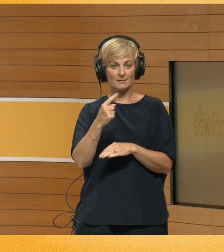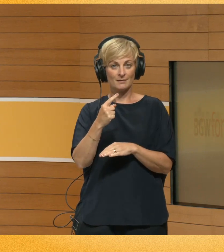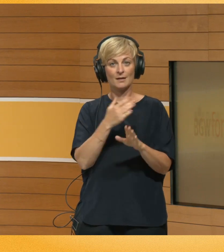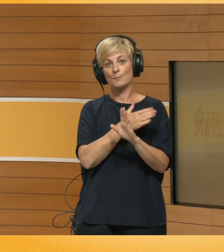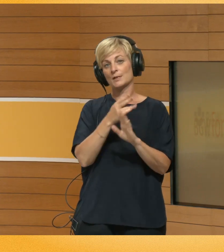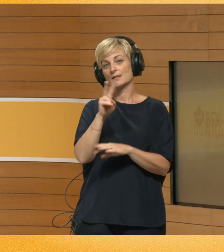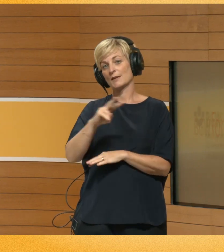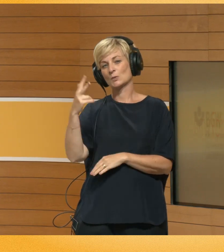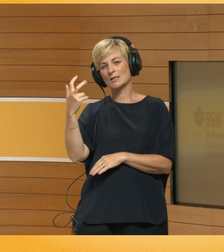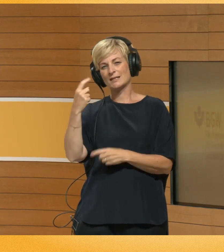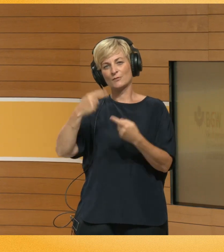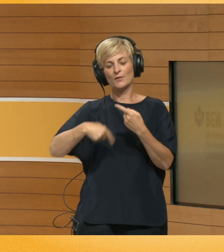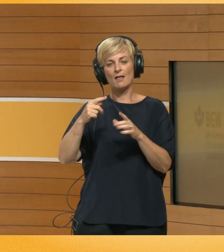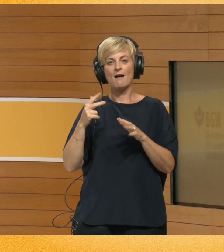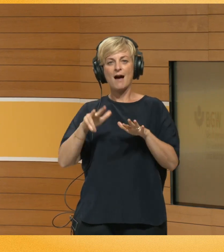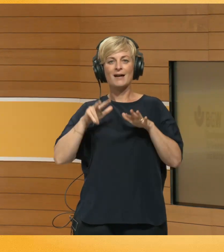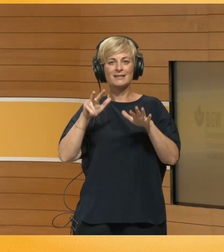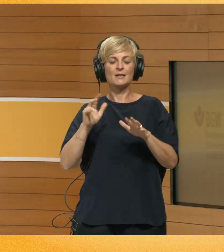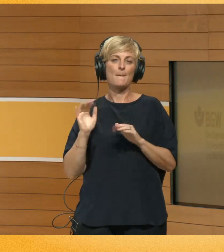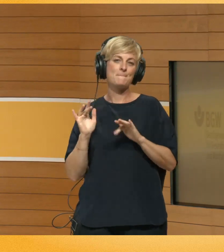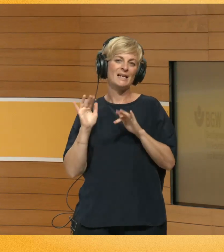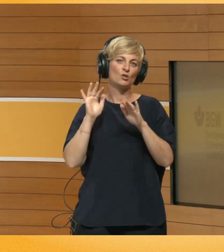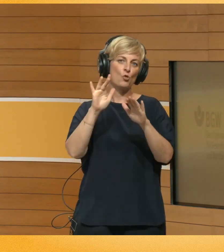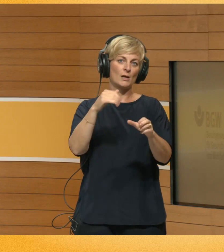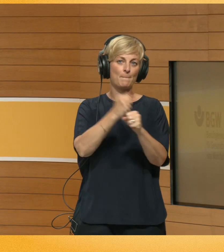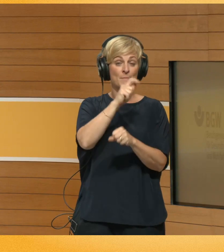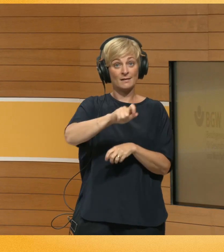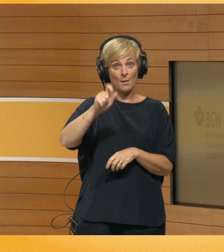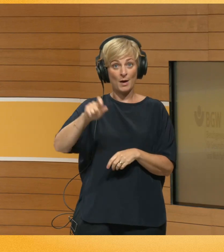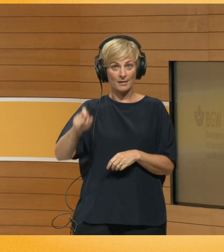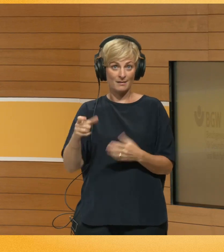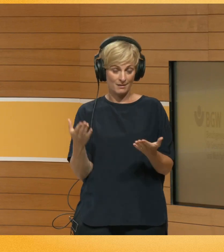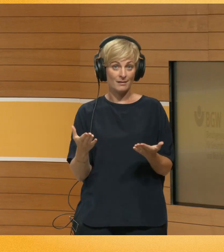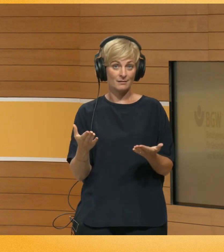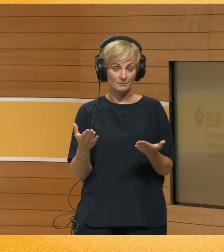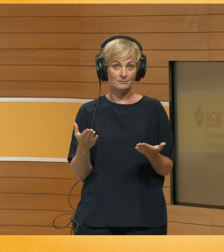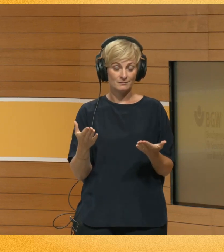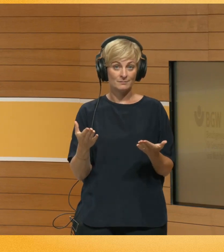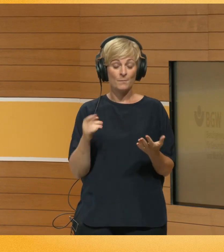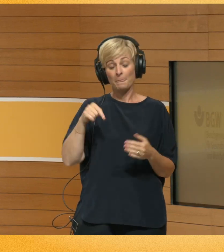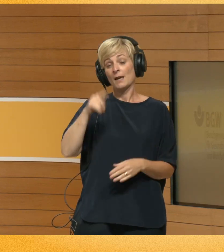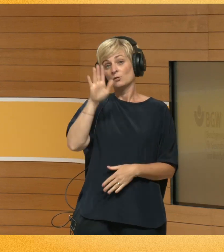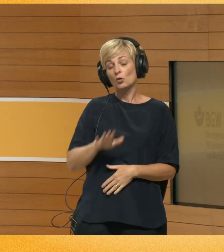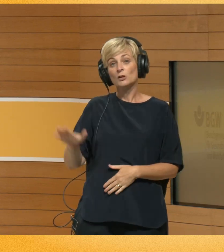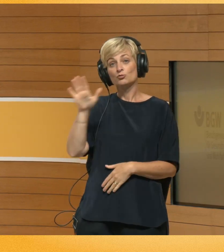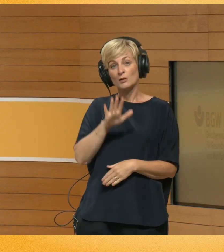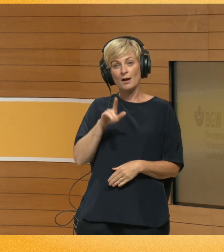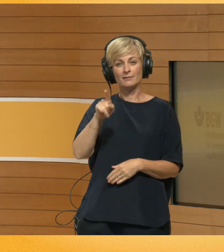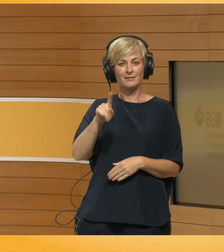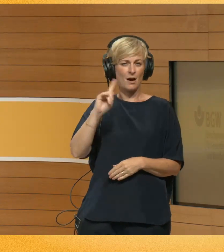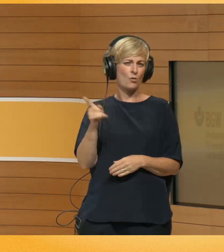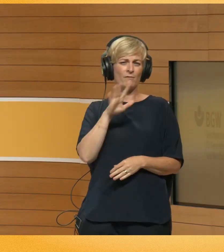astronomical. Currently in Germany, I'm sure you're aware, there's hundreds of thousands of vacancies in health and social care. It's the same in the